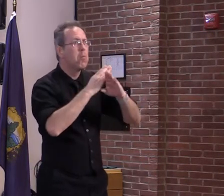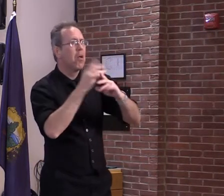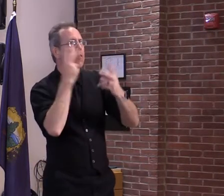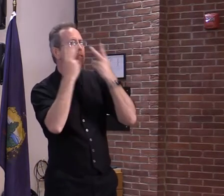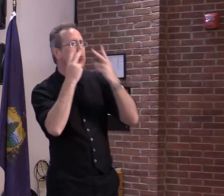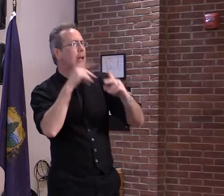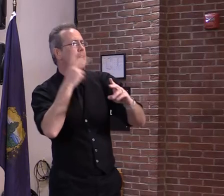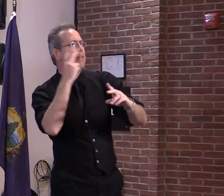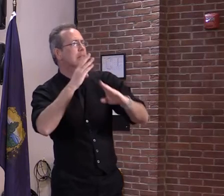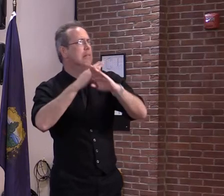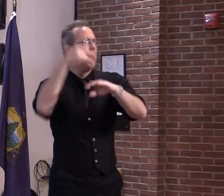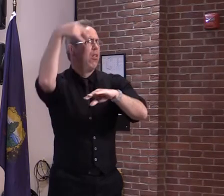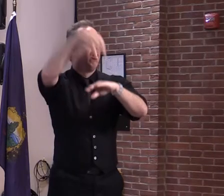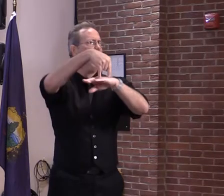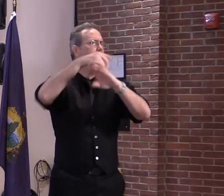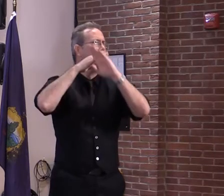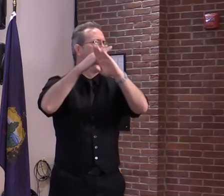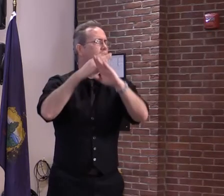on today. No.